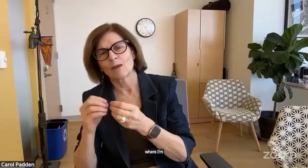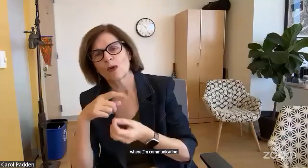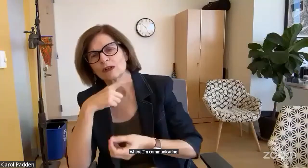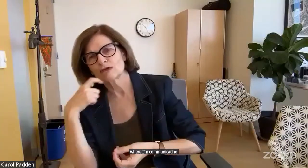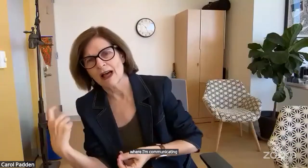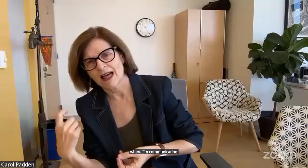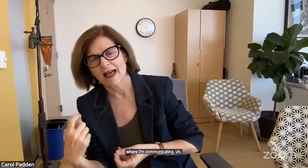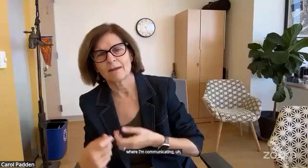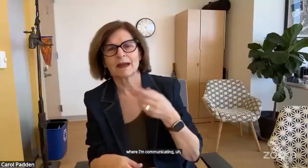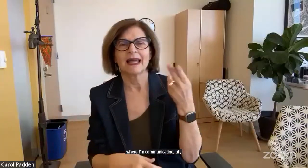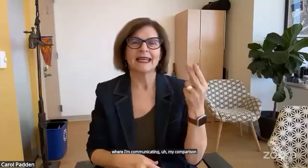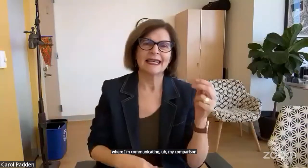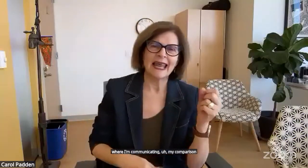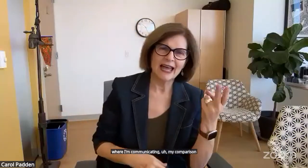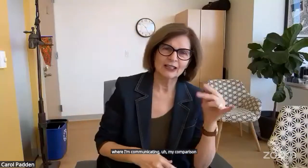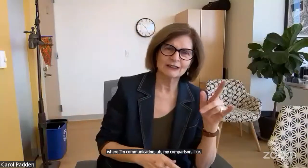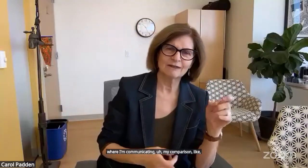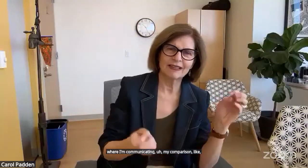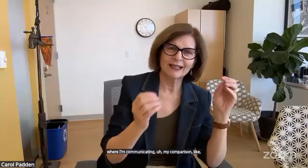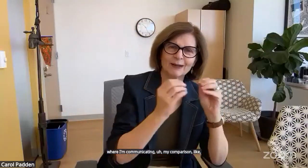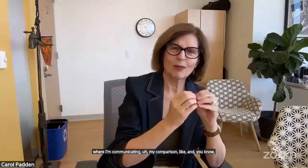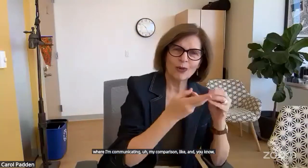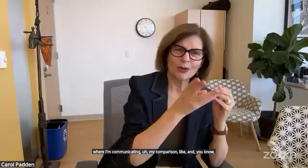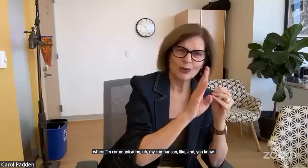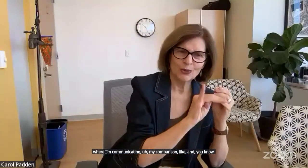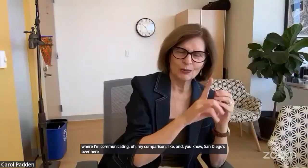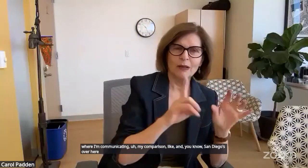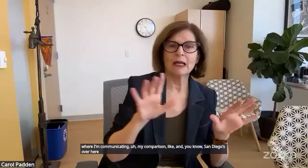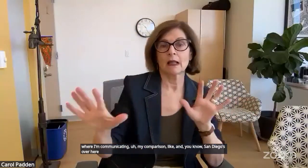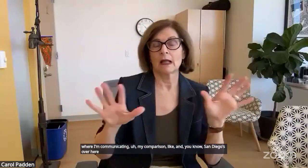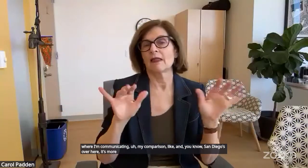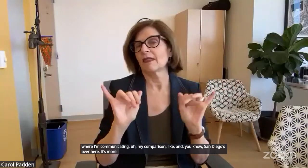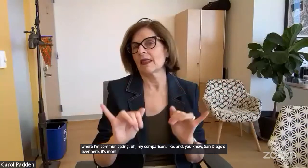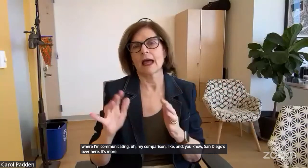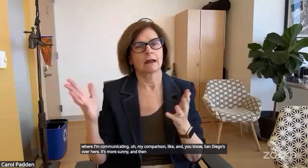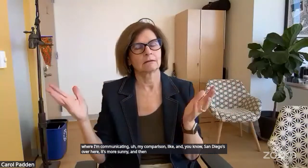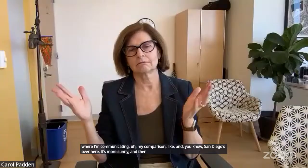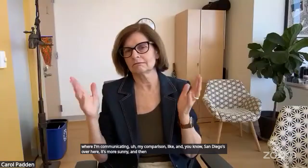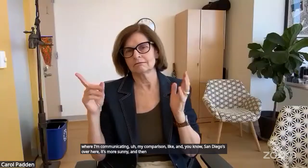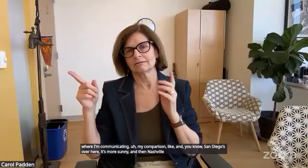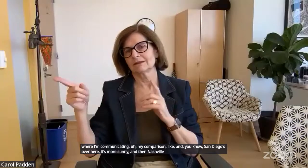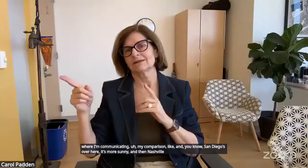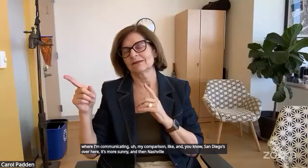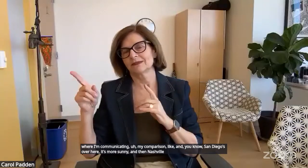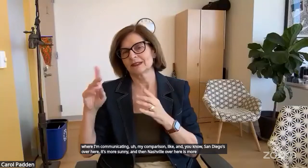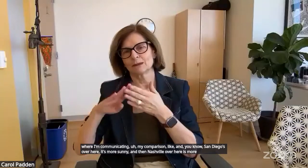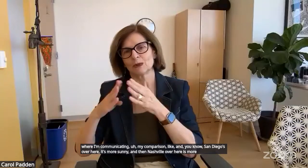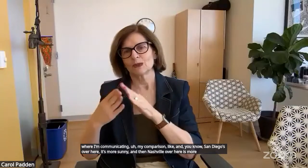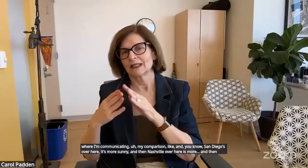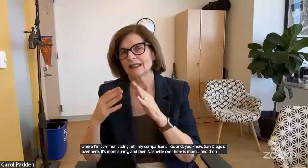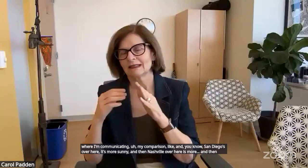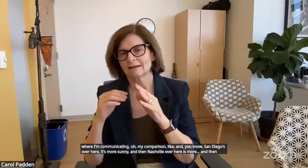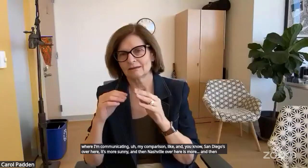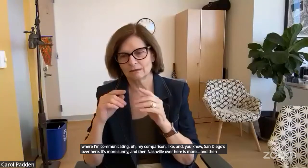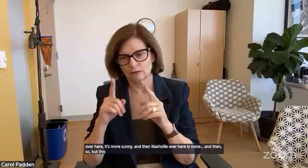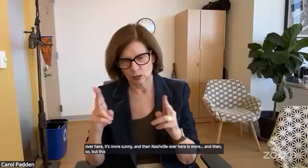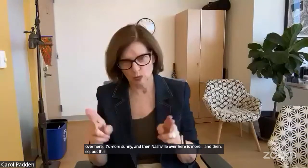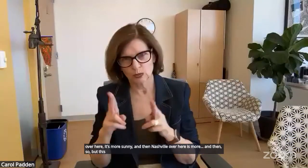my comparison, like, and San Diego's over here, it's more sunny, and then Nashville over here is more, and then so but this is not in relation,